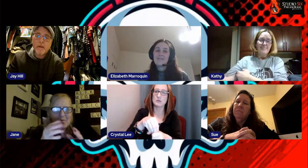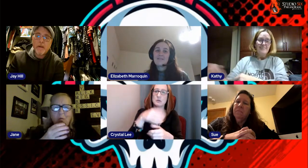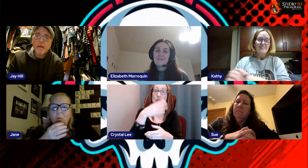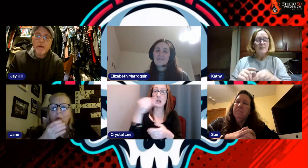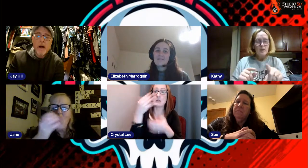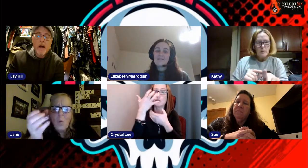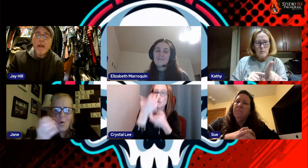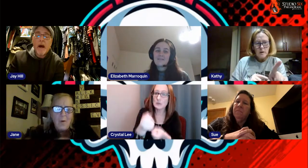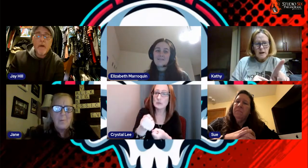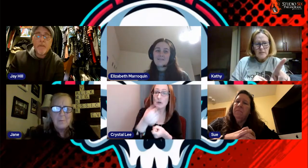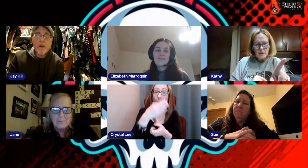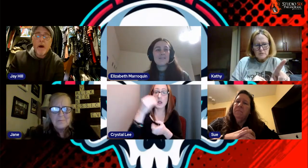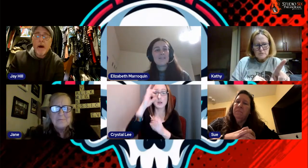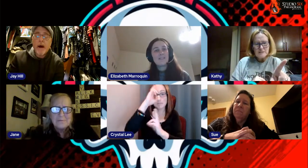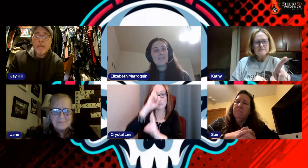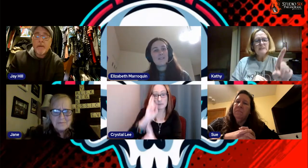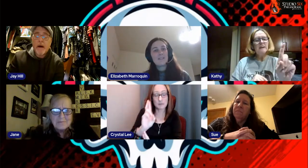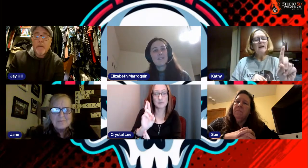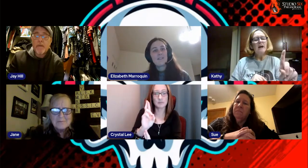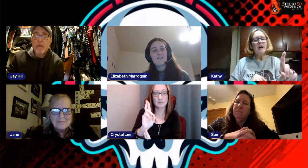Right.